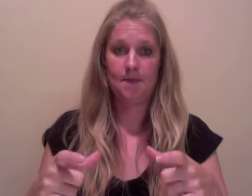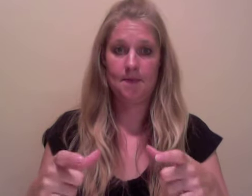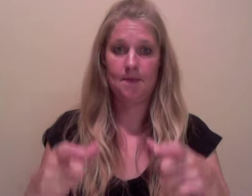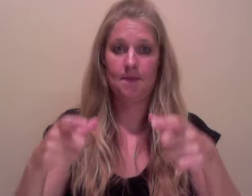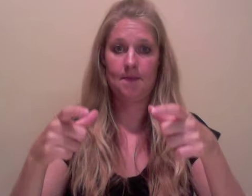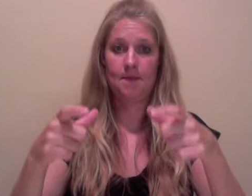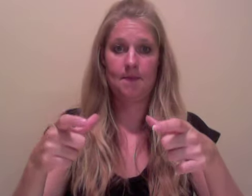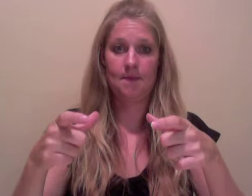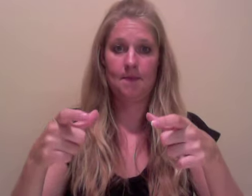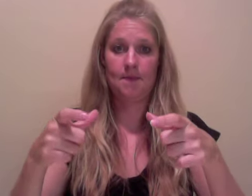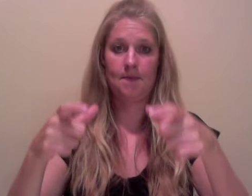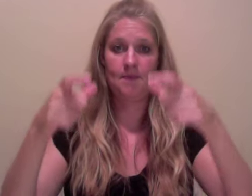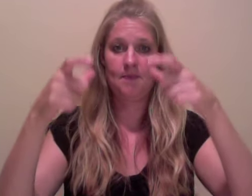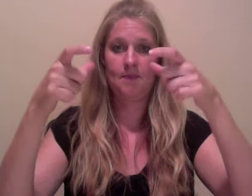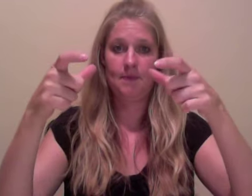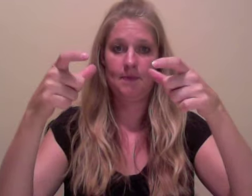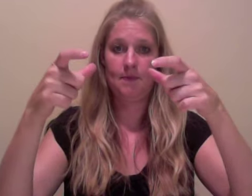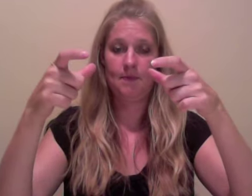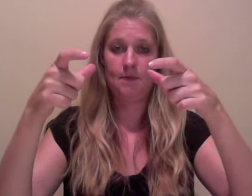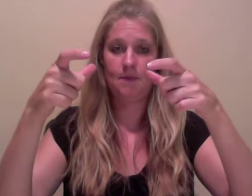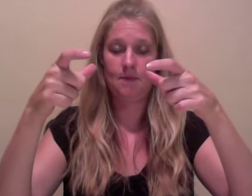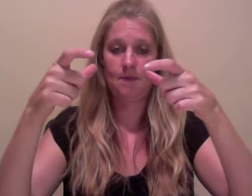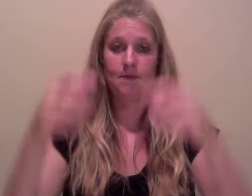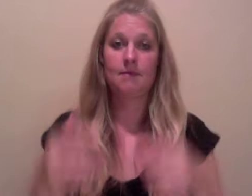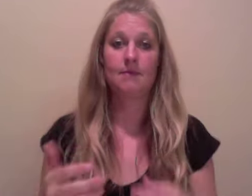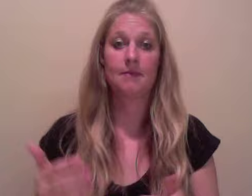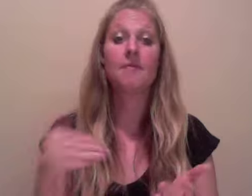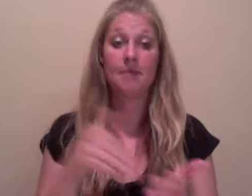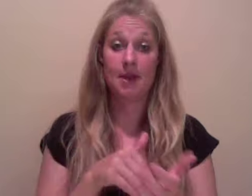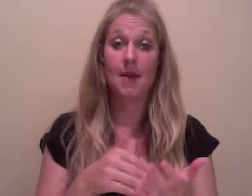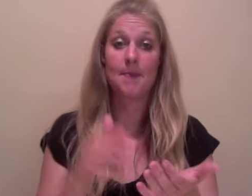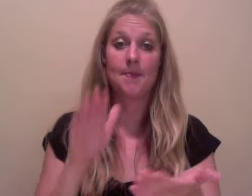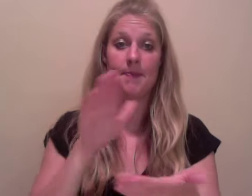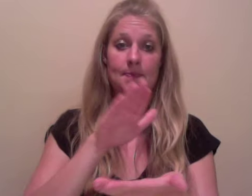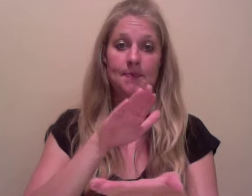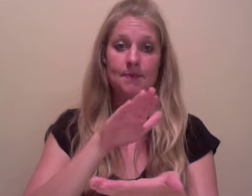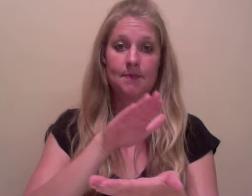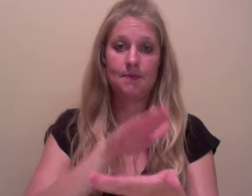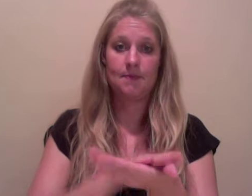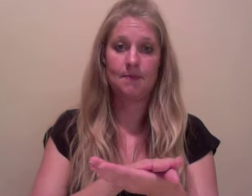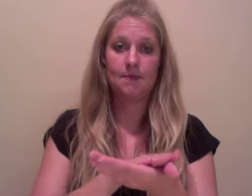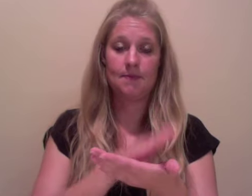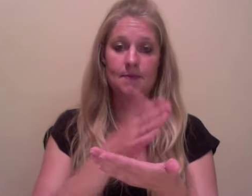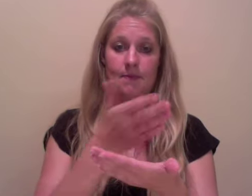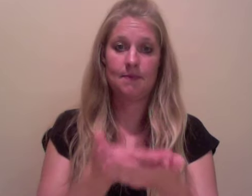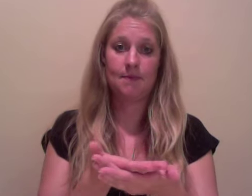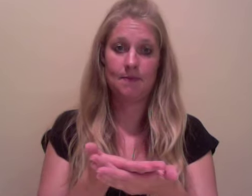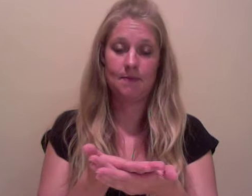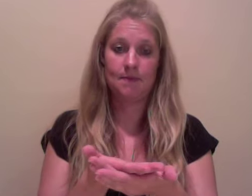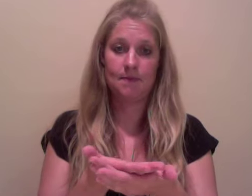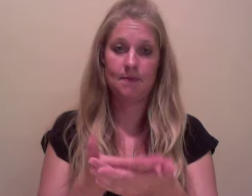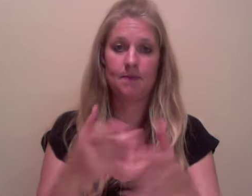hand goes from palm down to palm up, and then you're stacking it 3 times like you're stacking the pancakes up.